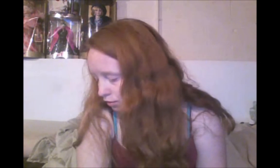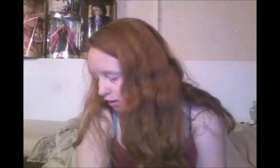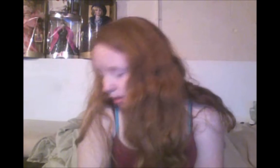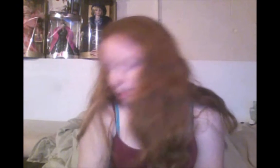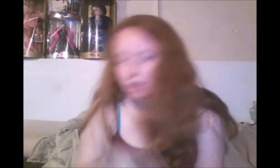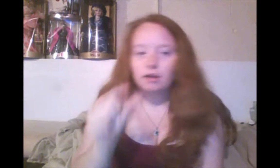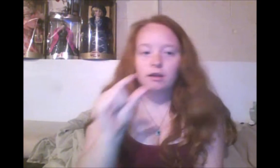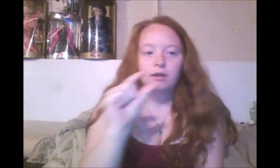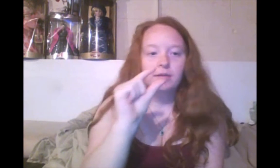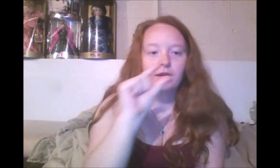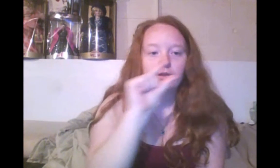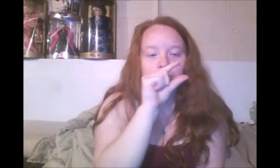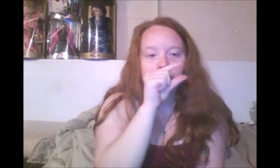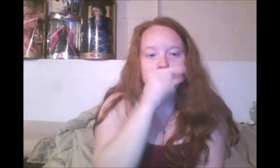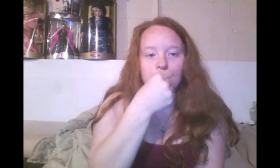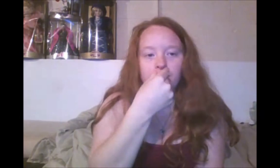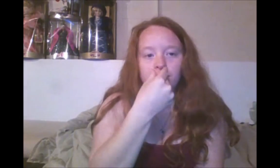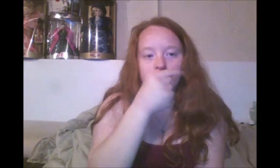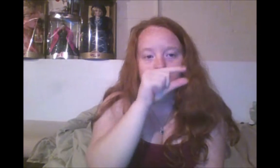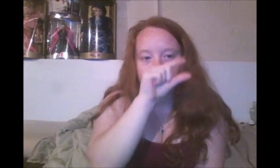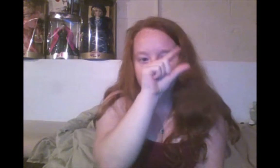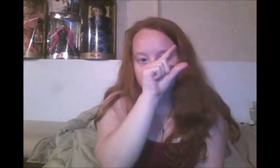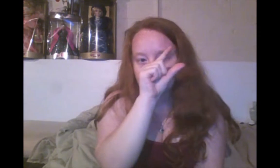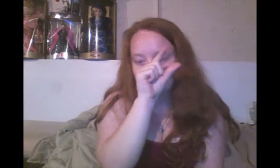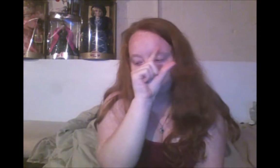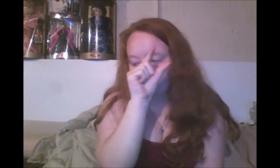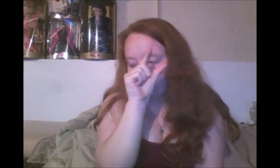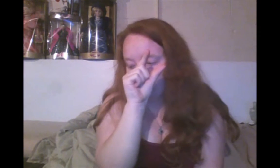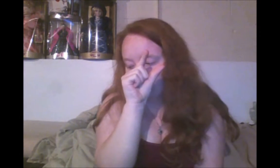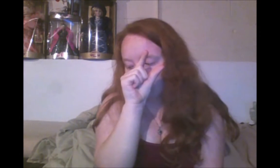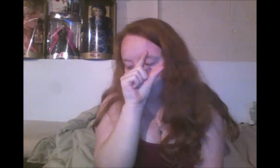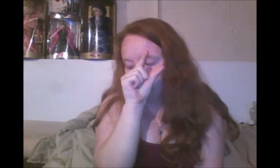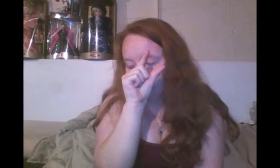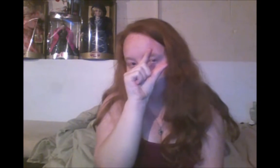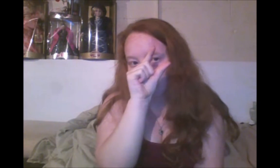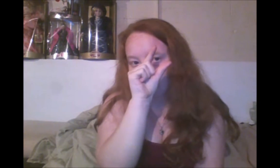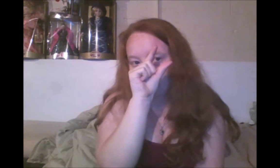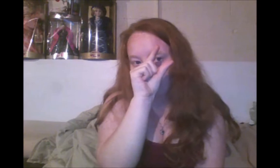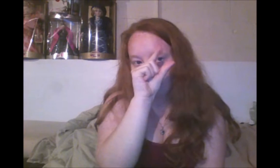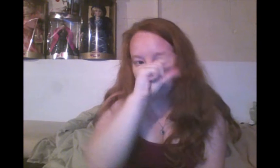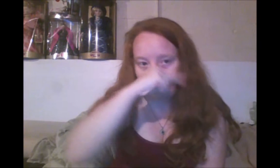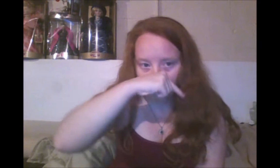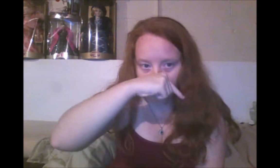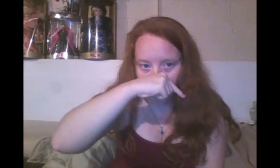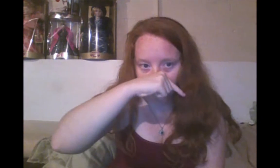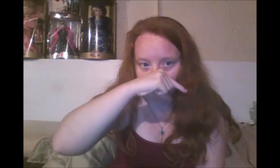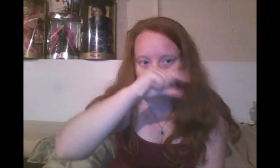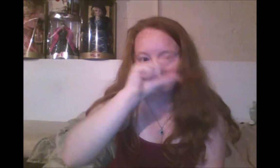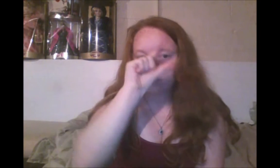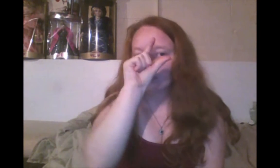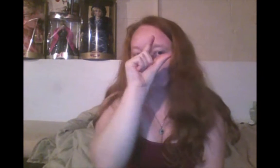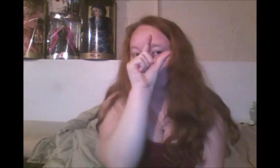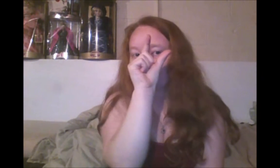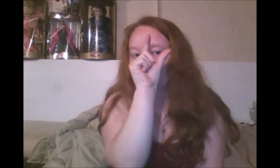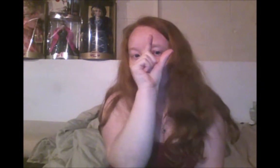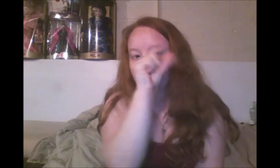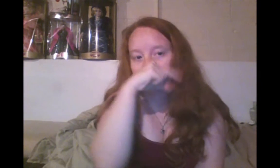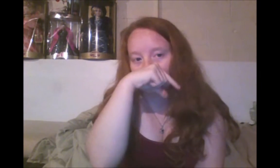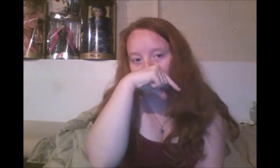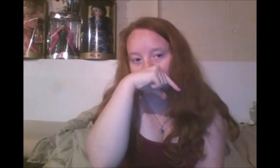Turkey. Make the G shape. Put it on your nose. And go down. Turkey. This